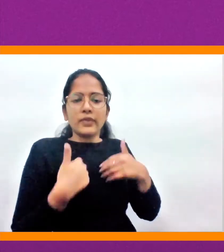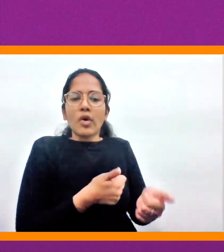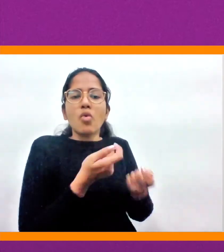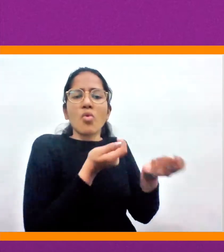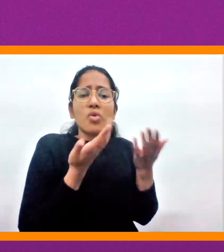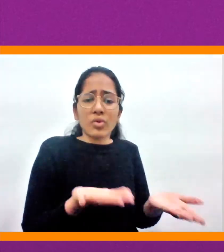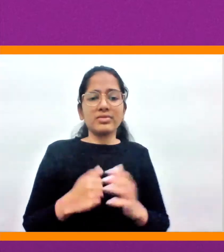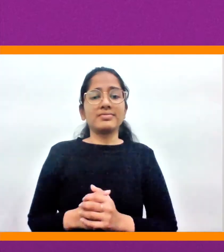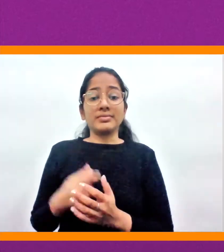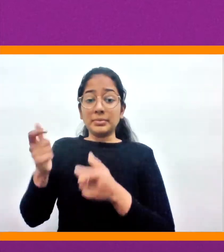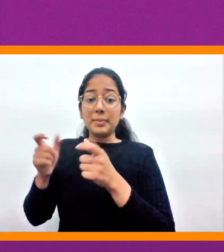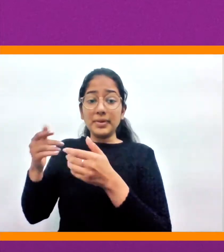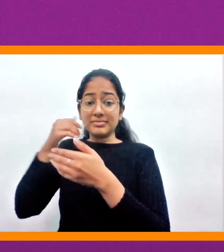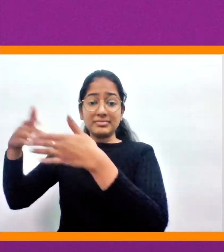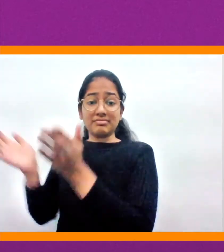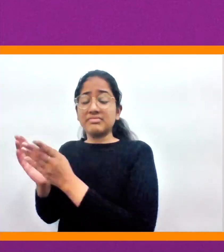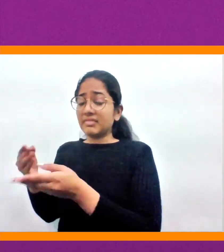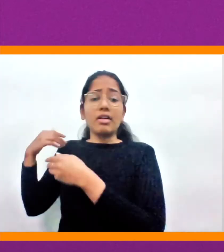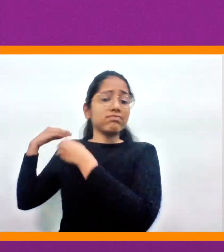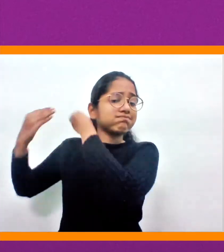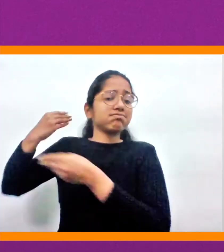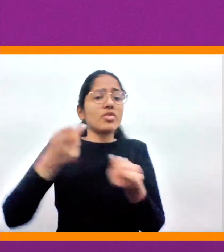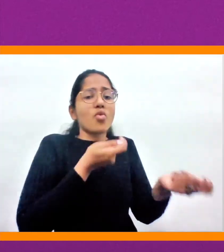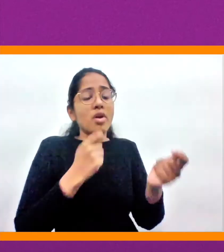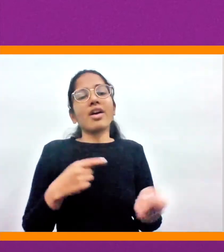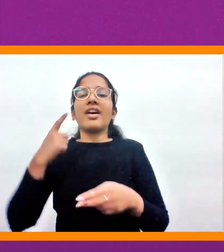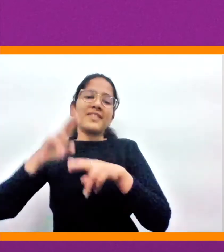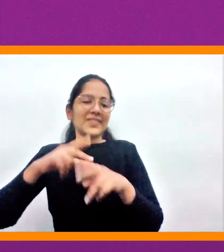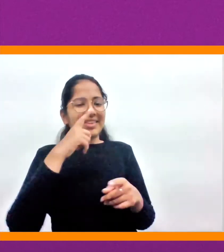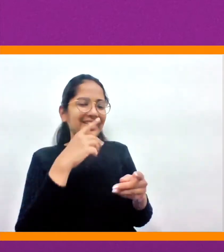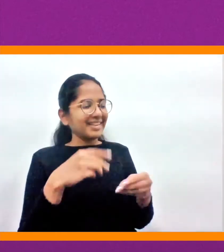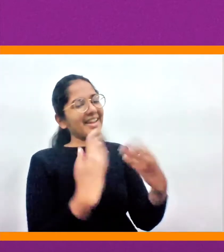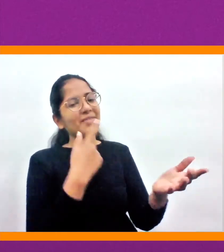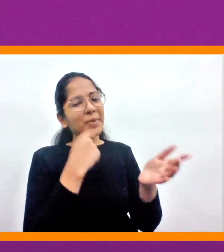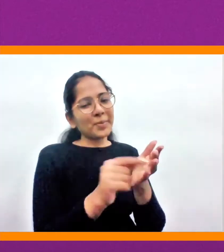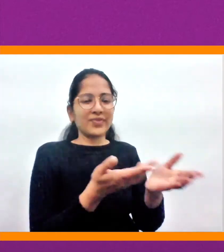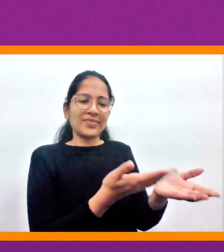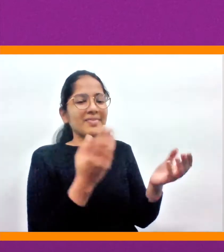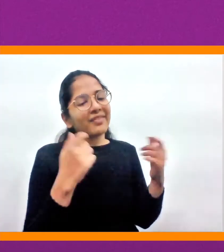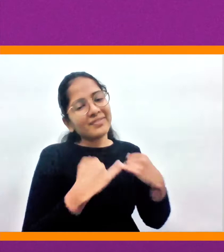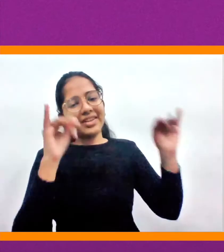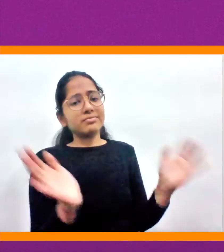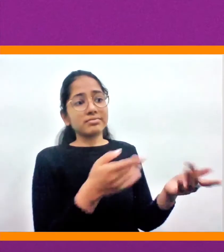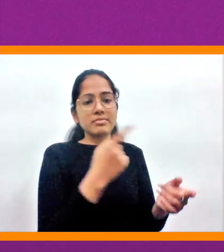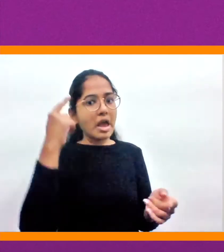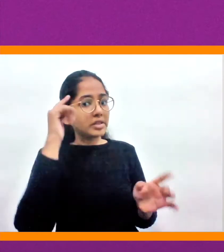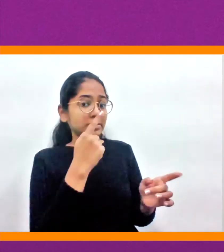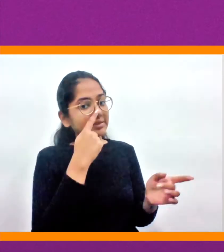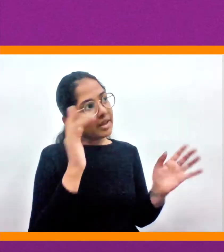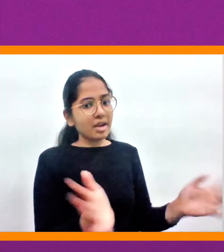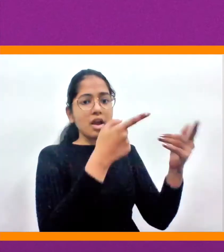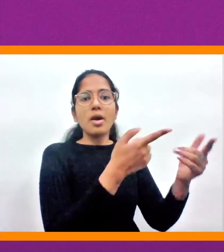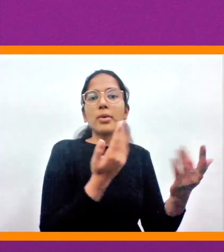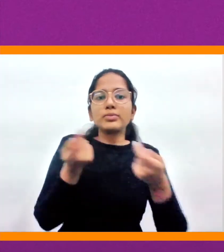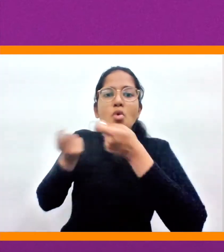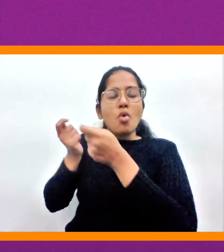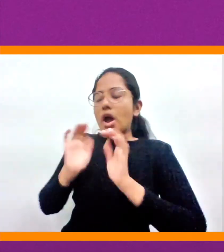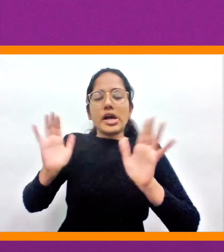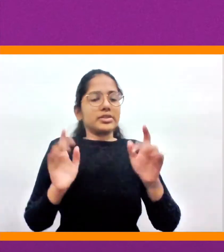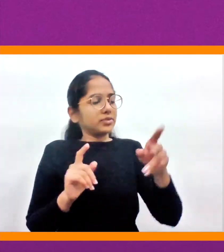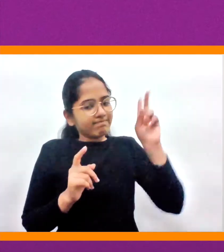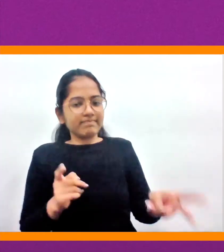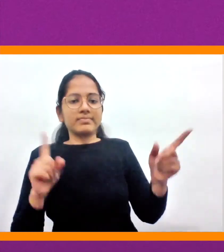depiction. Men not taking too well to rejection is a major reason why women go along with abuse and don't leave the